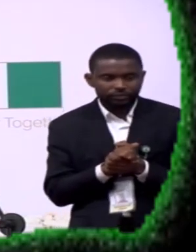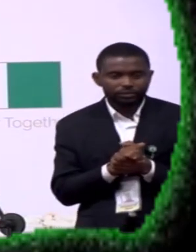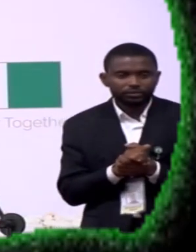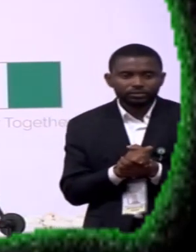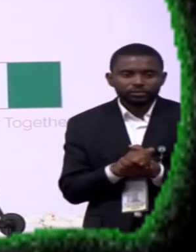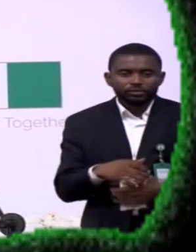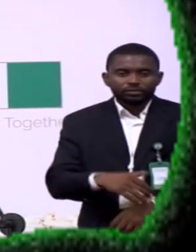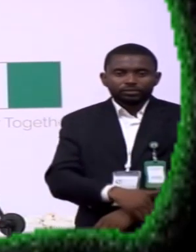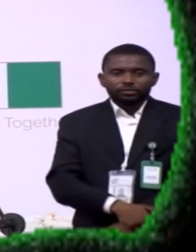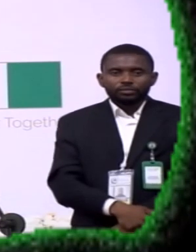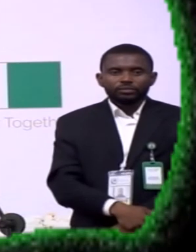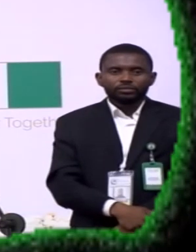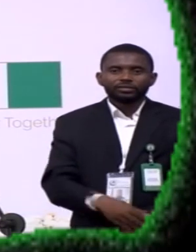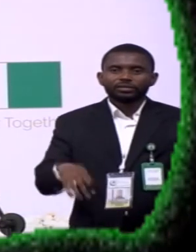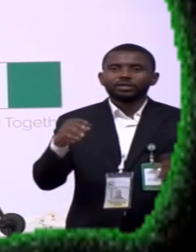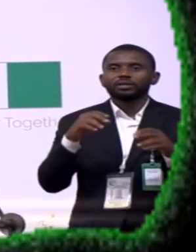from Borno.